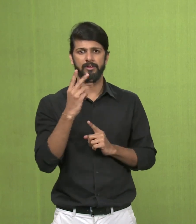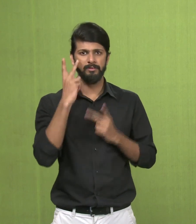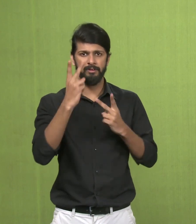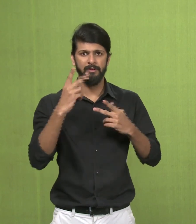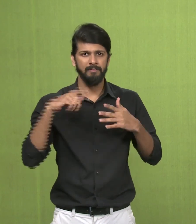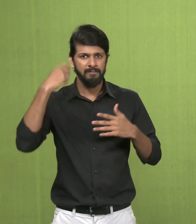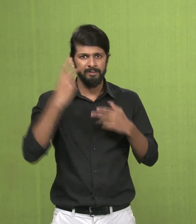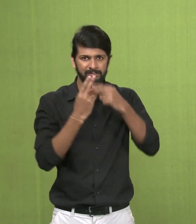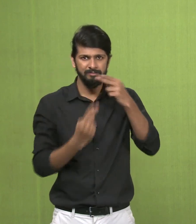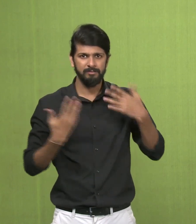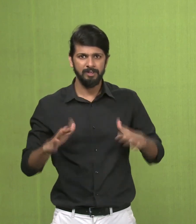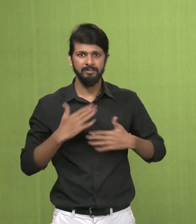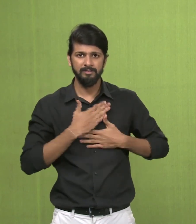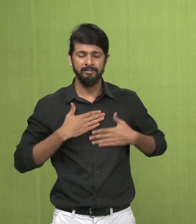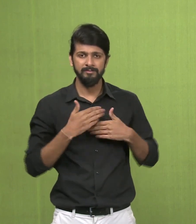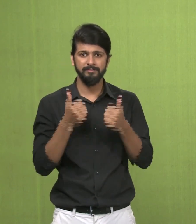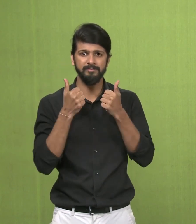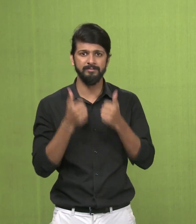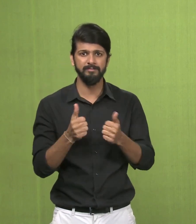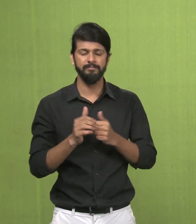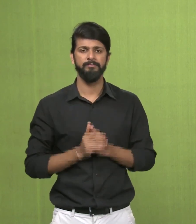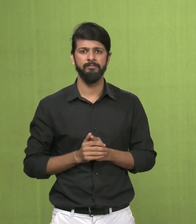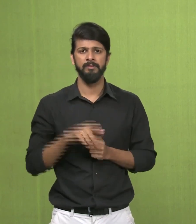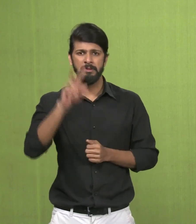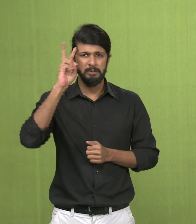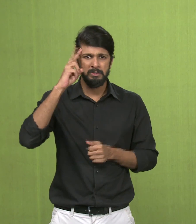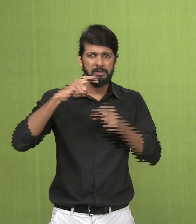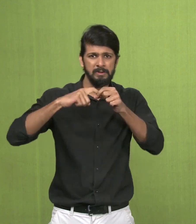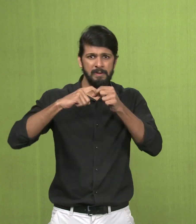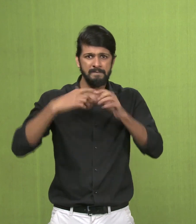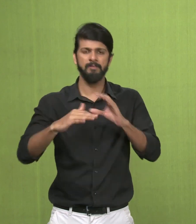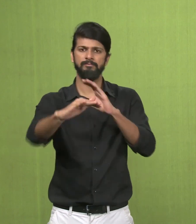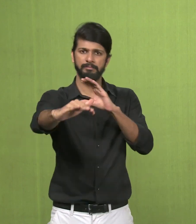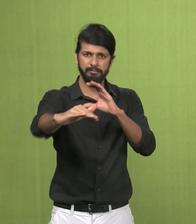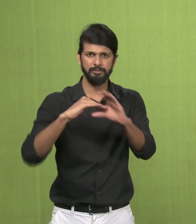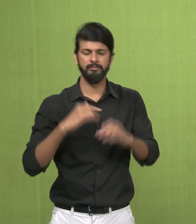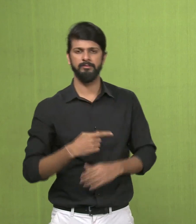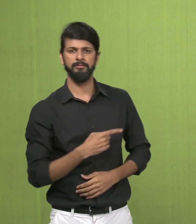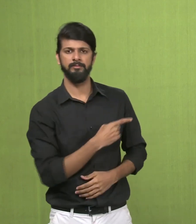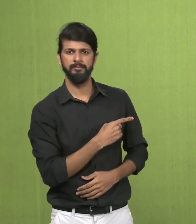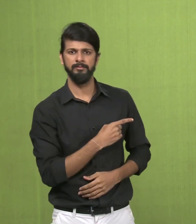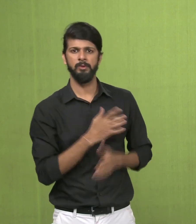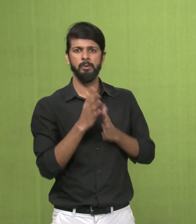I hope you enjoyed watching part 3 of this lesson. If you have any queries, please email us